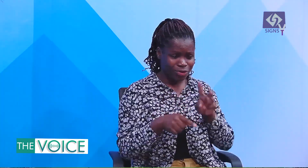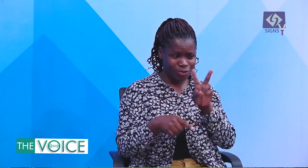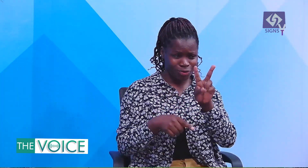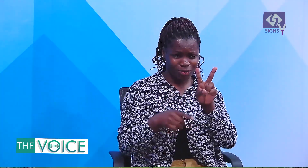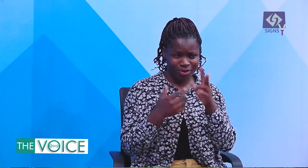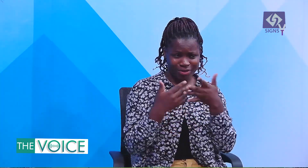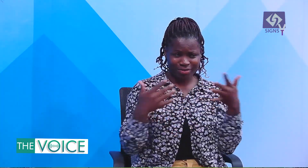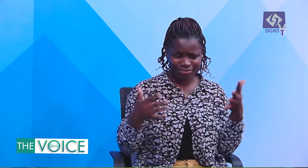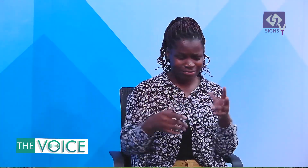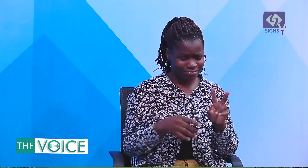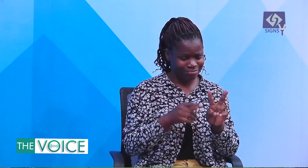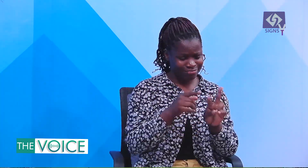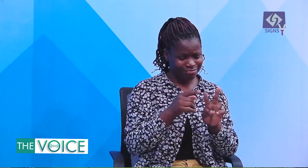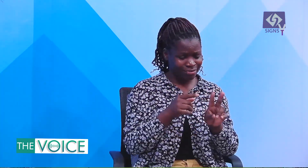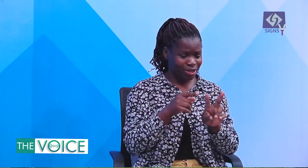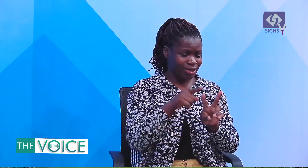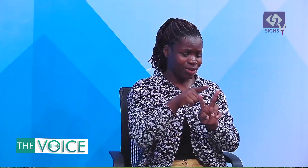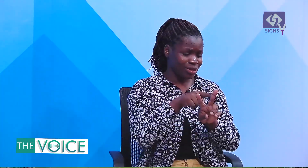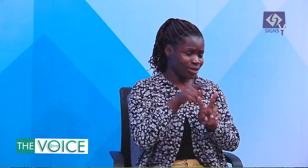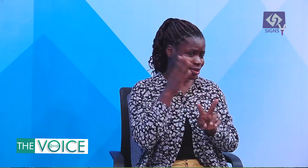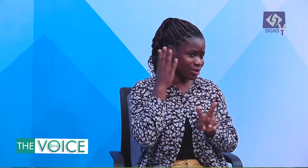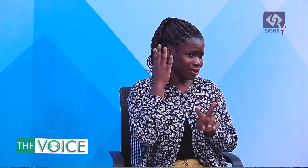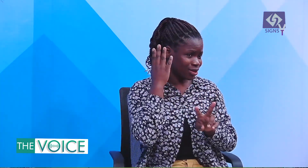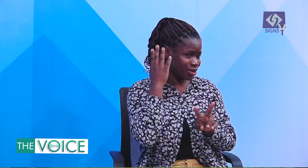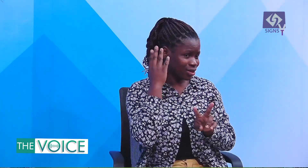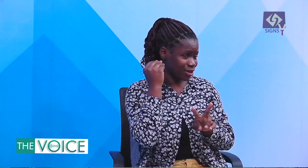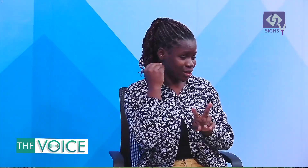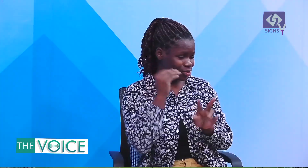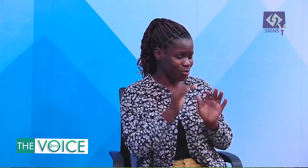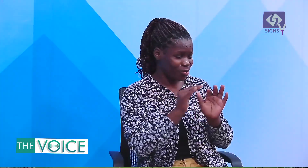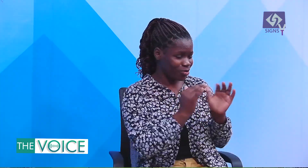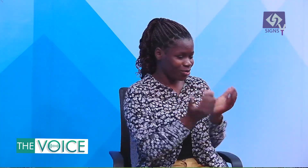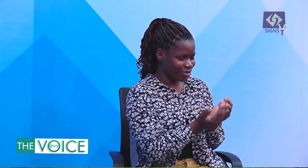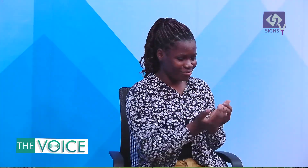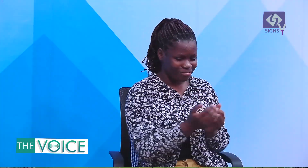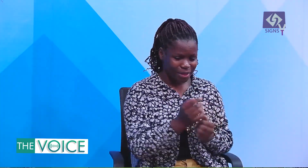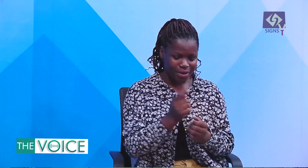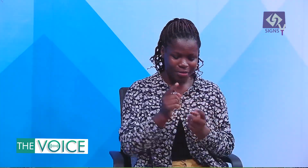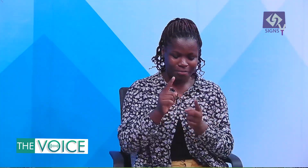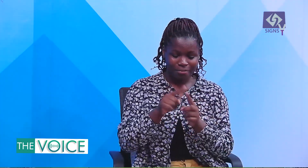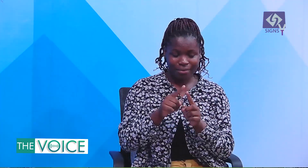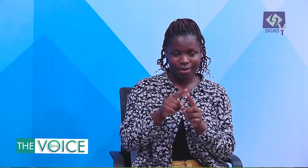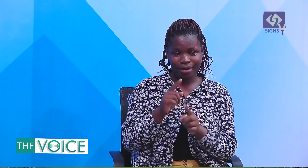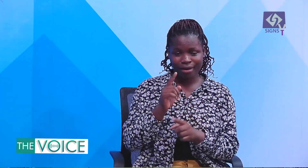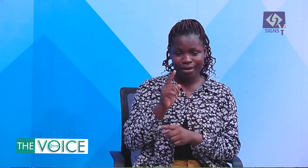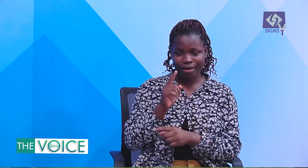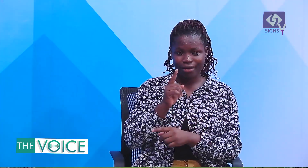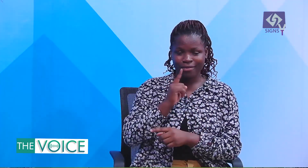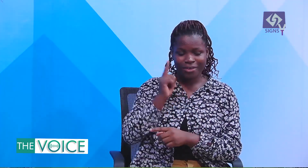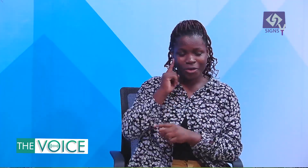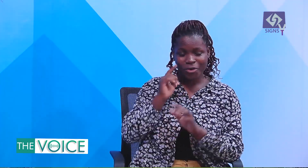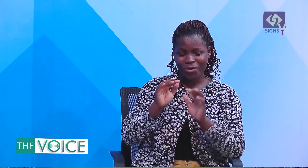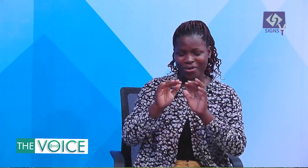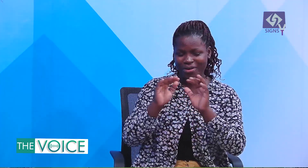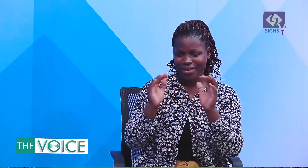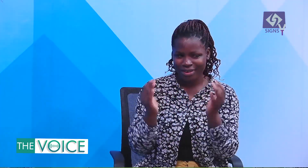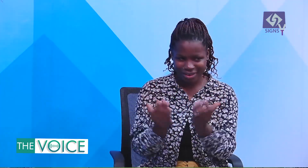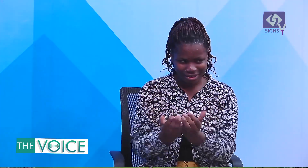a bit of challenge. I'll only point out two things, where in the hearing world and in the deaf world,